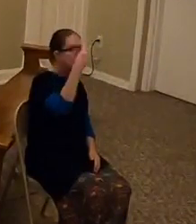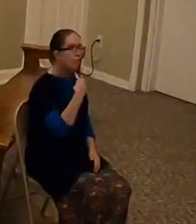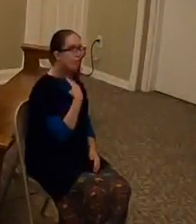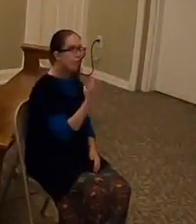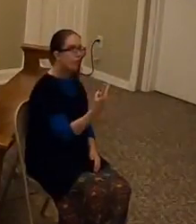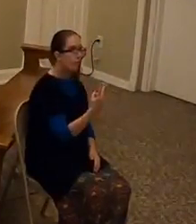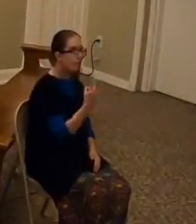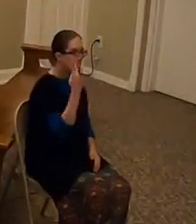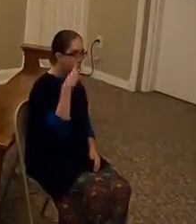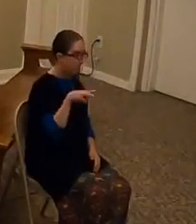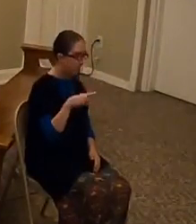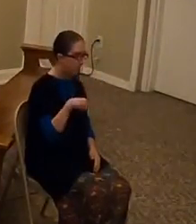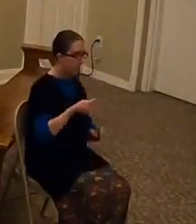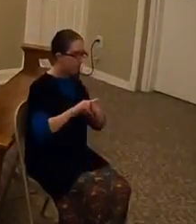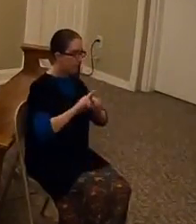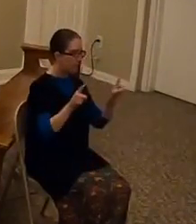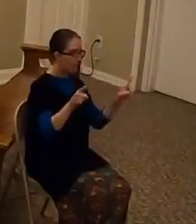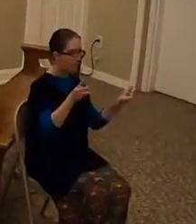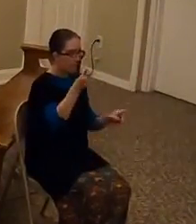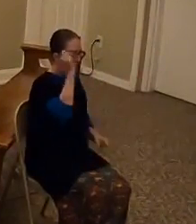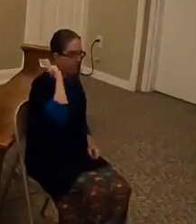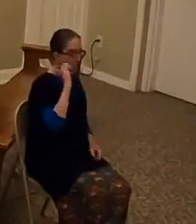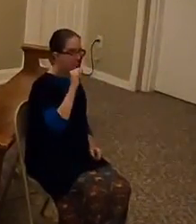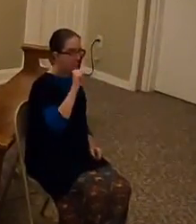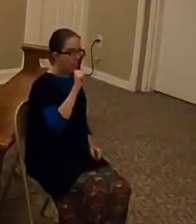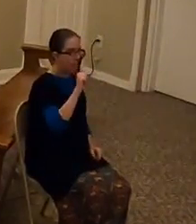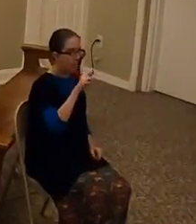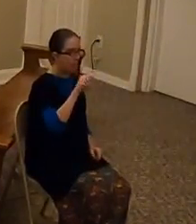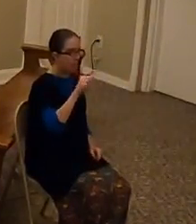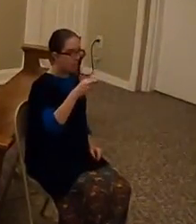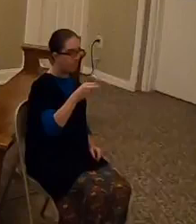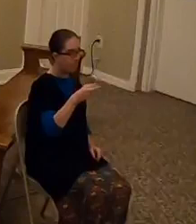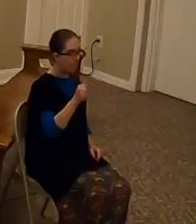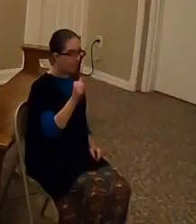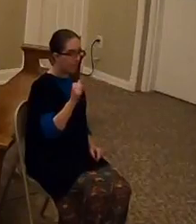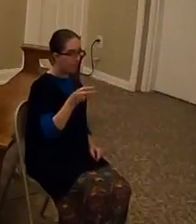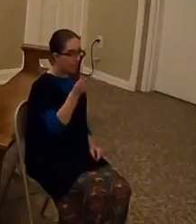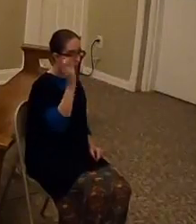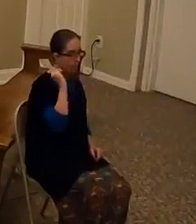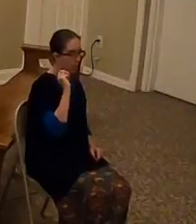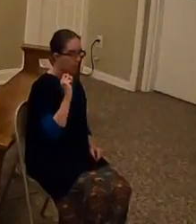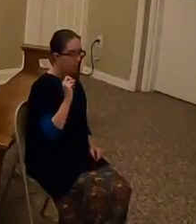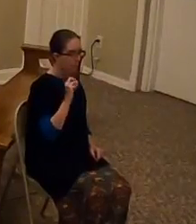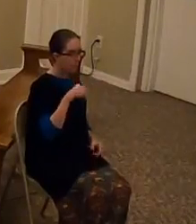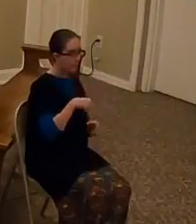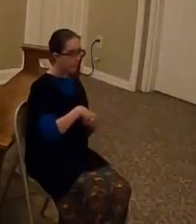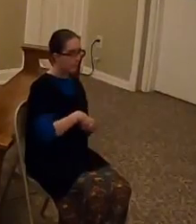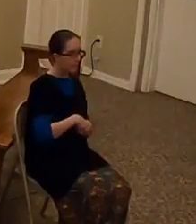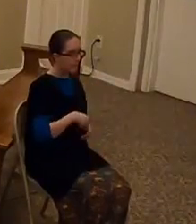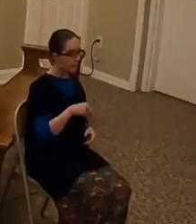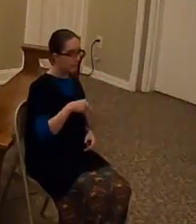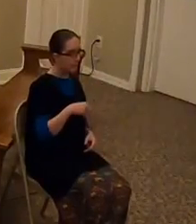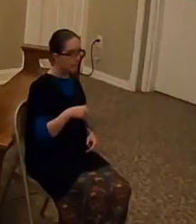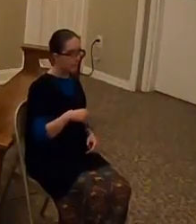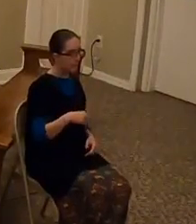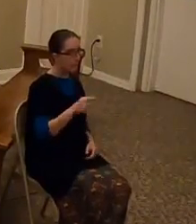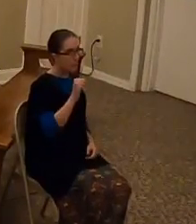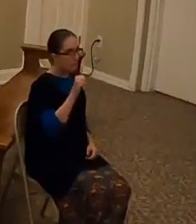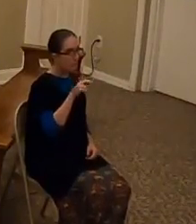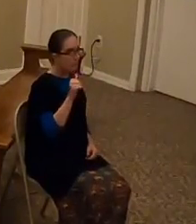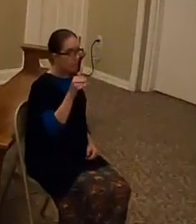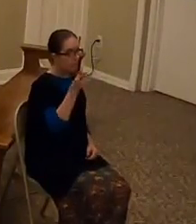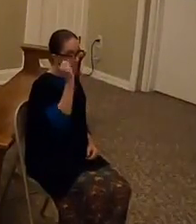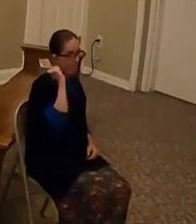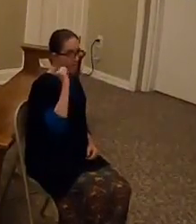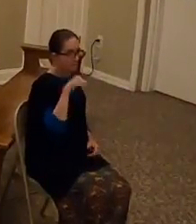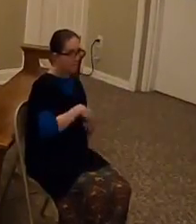Hallelujah. Notice, the difference was Martha was tuned into the natural. Mary was tuned into the spirit.